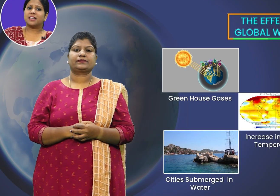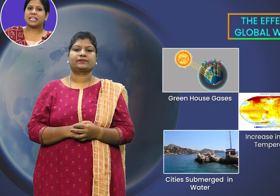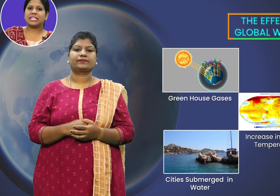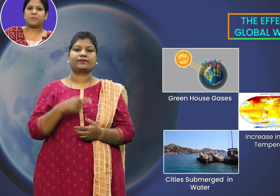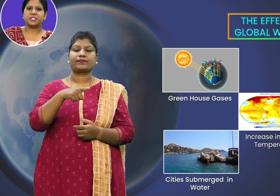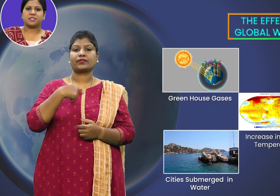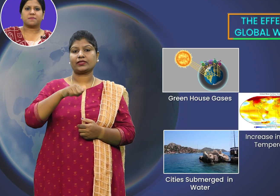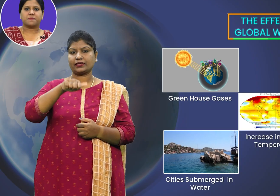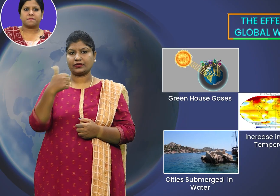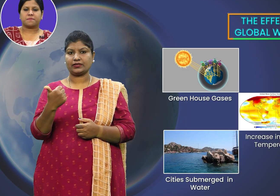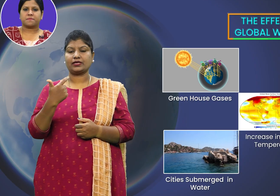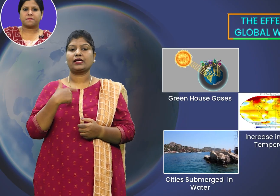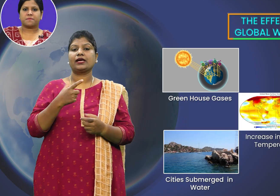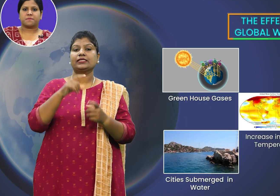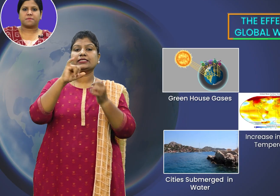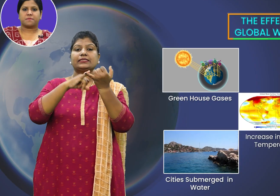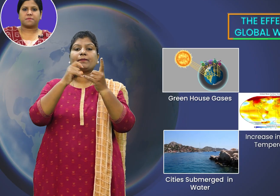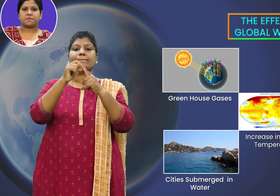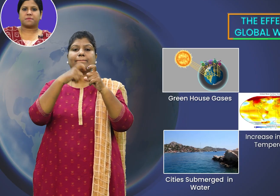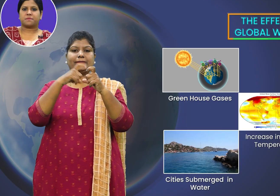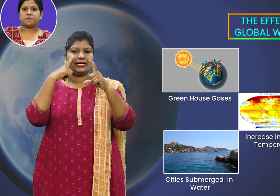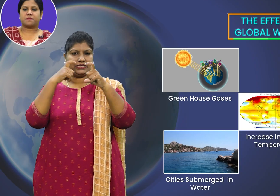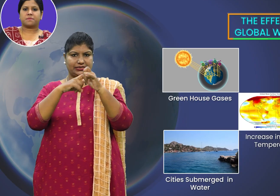and other key species.